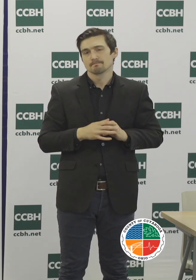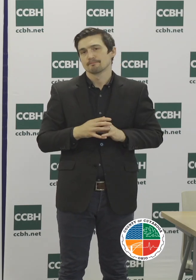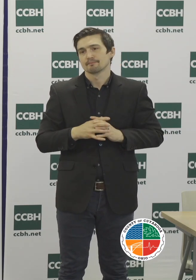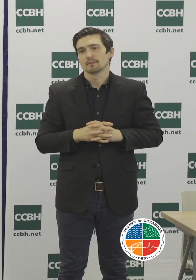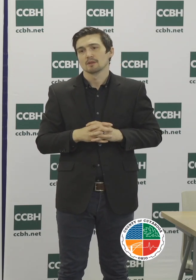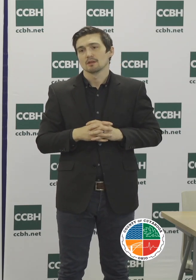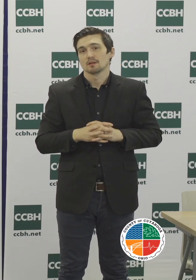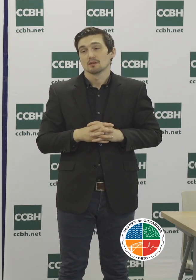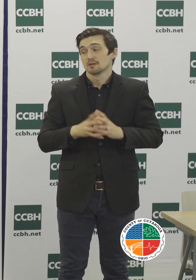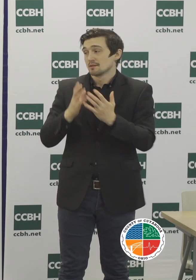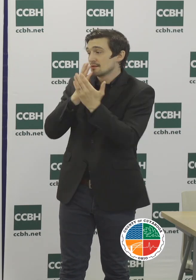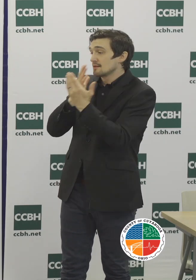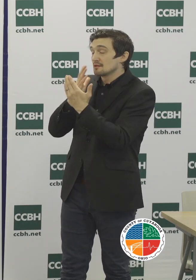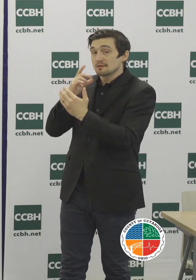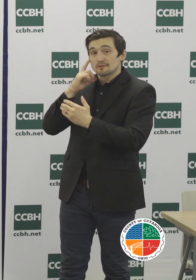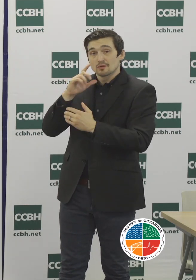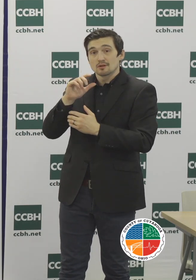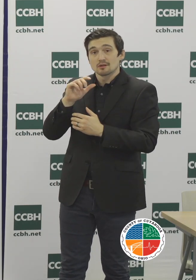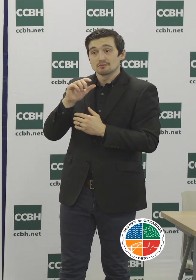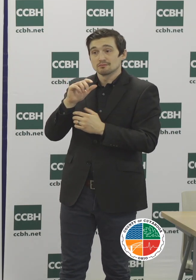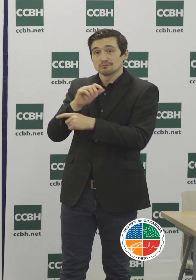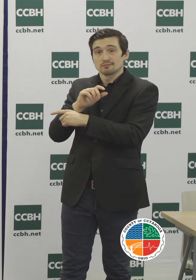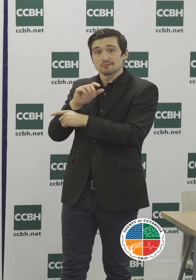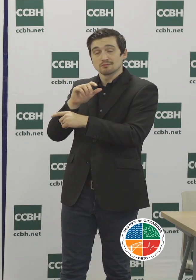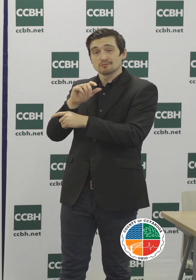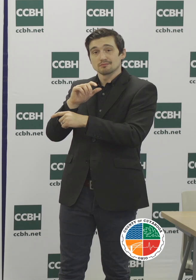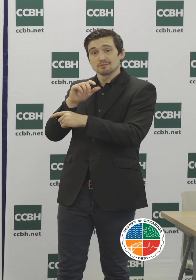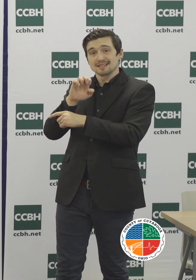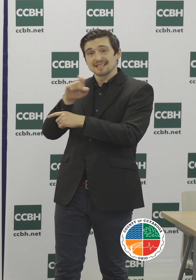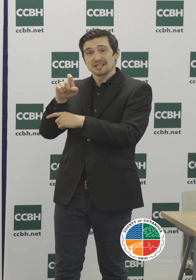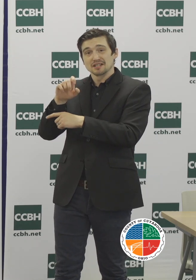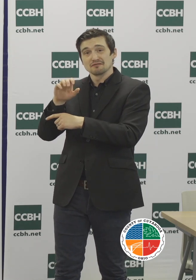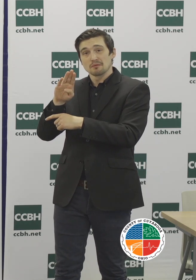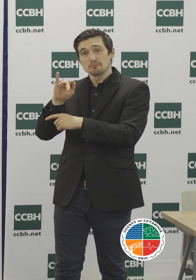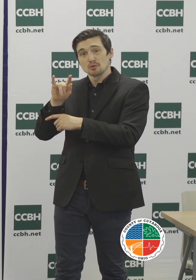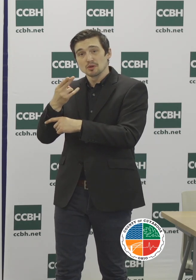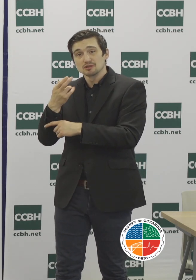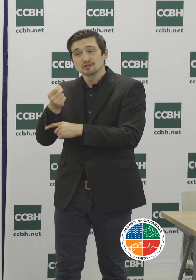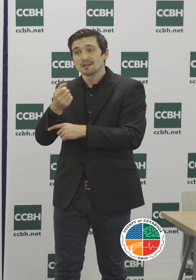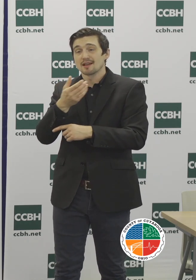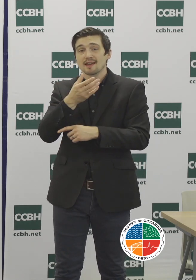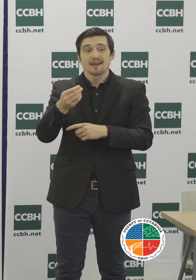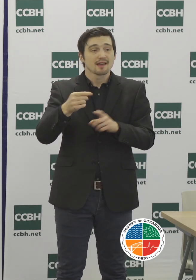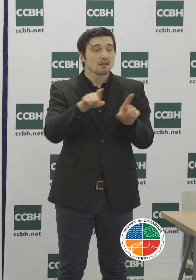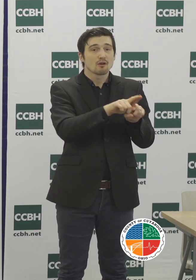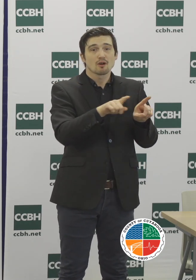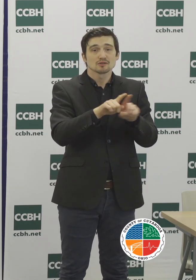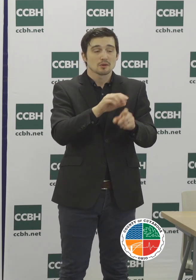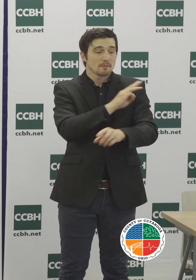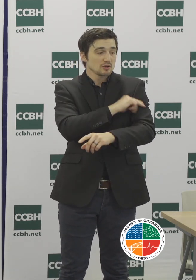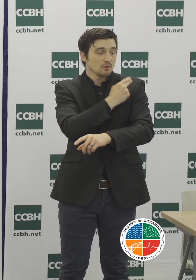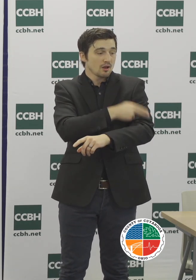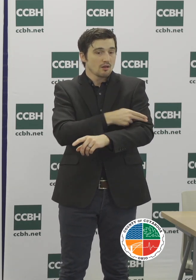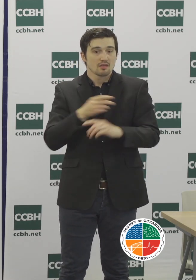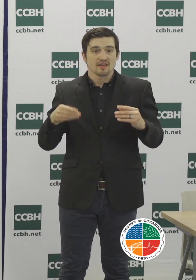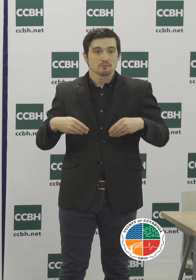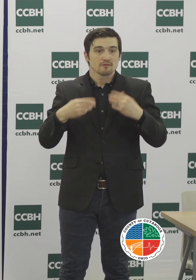County Executive, Beauties, and Metro Health for their partnership in bringing increased testing capacity to our